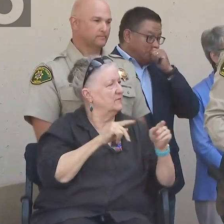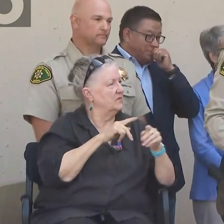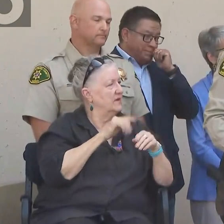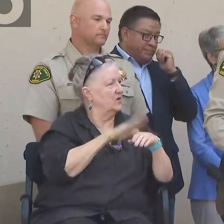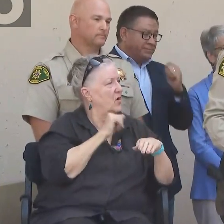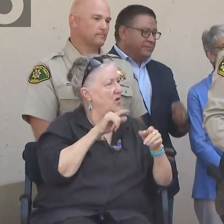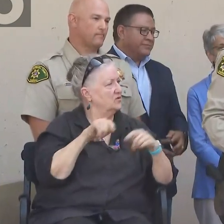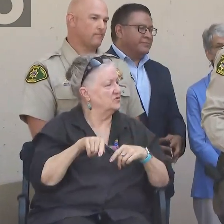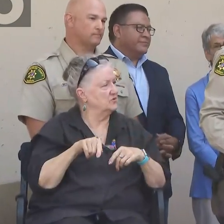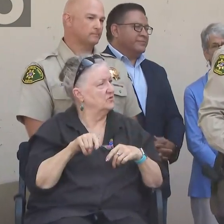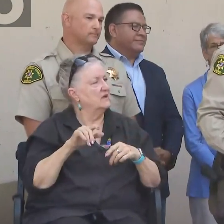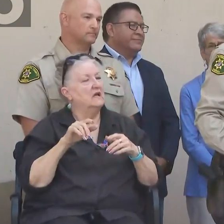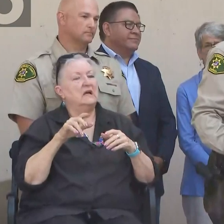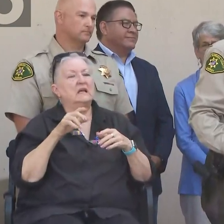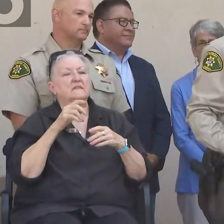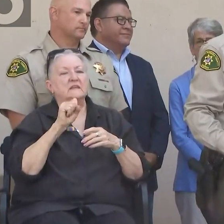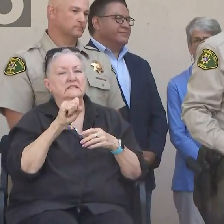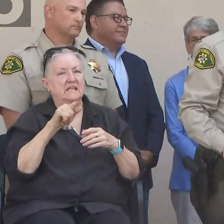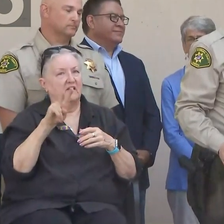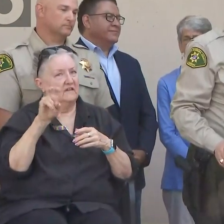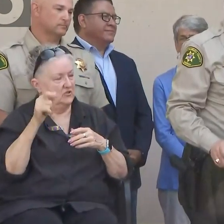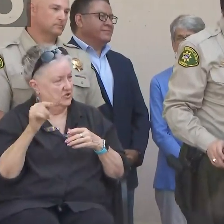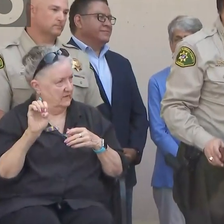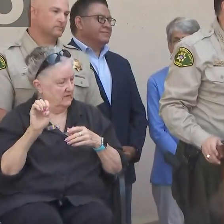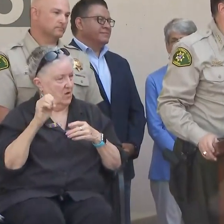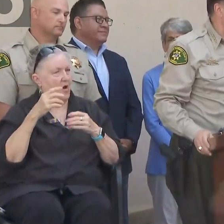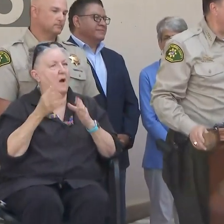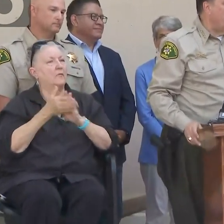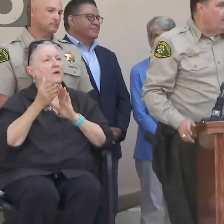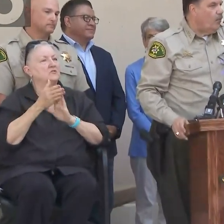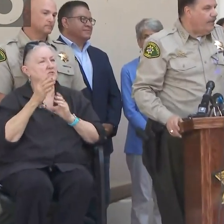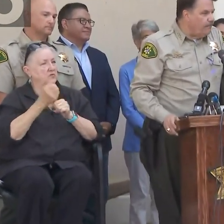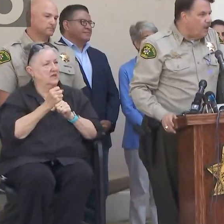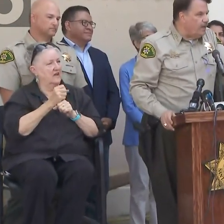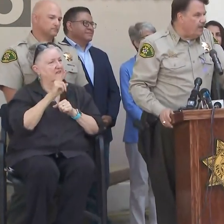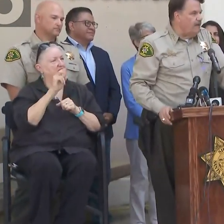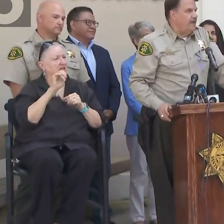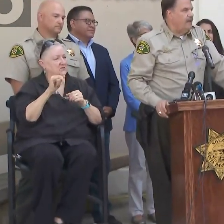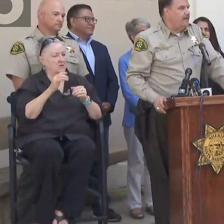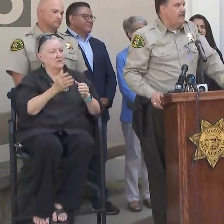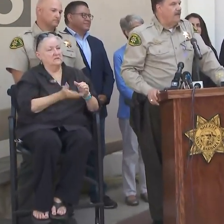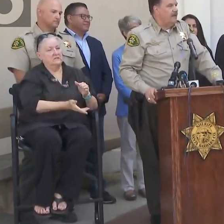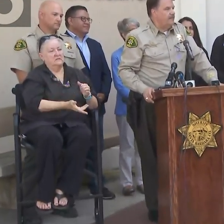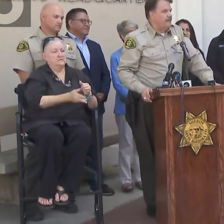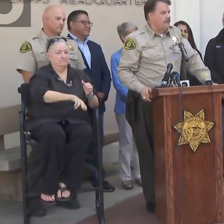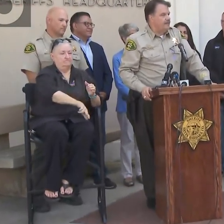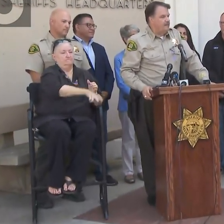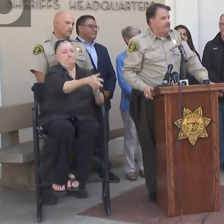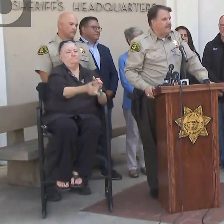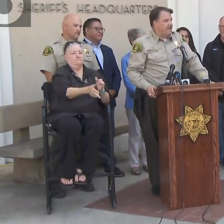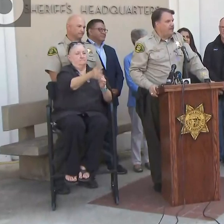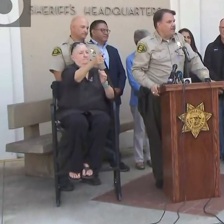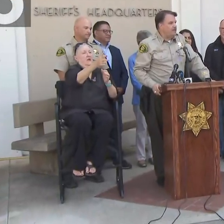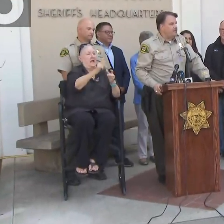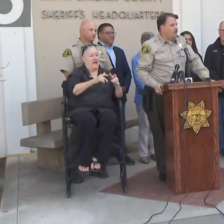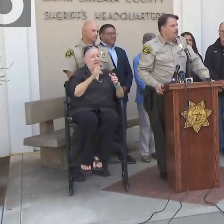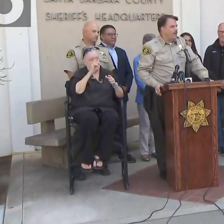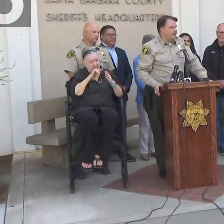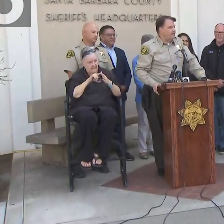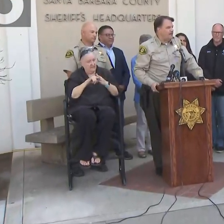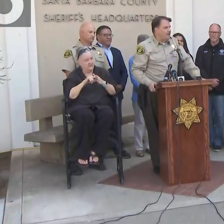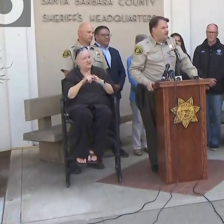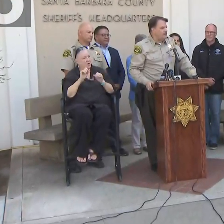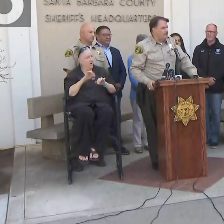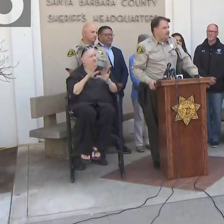So the salvage operation to get the vessel refloated and examined is one